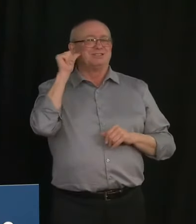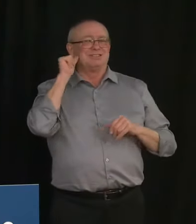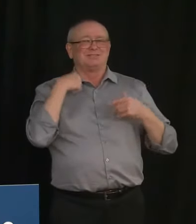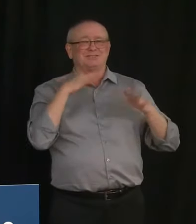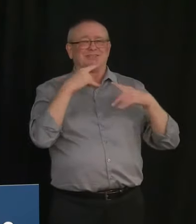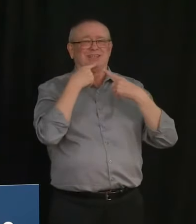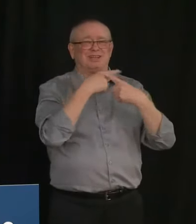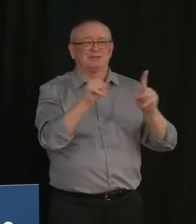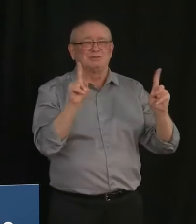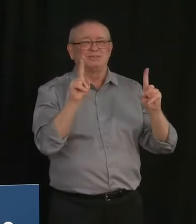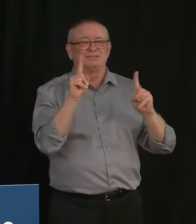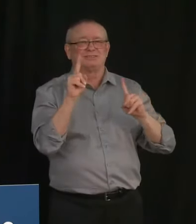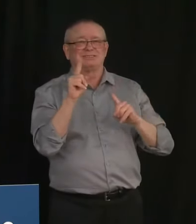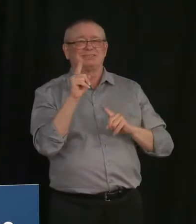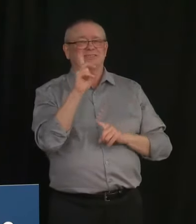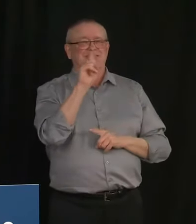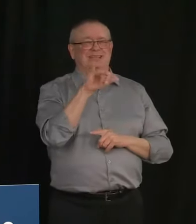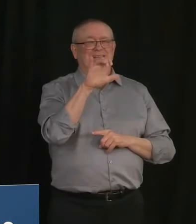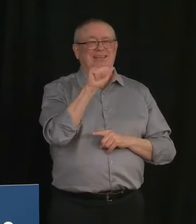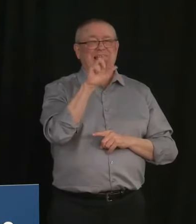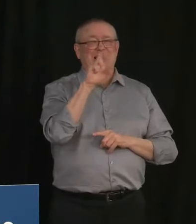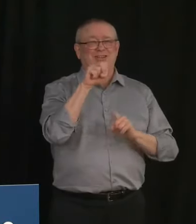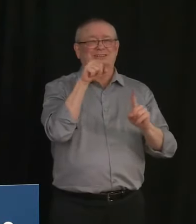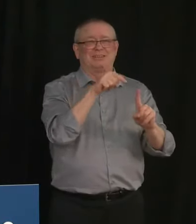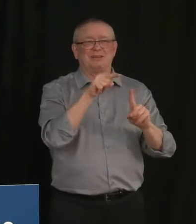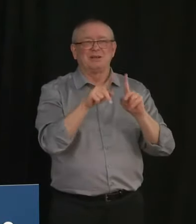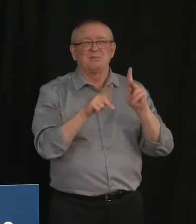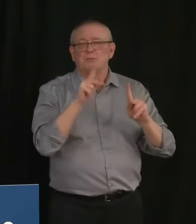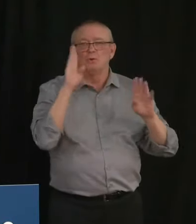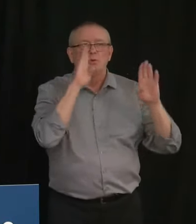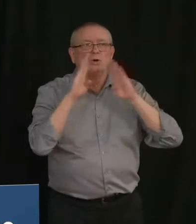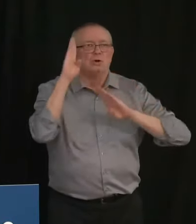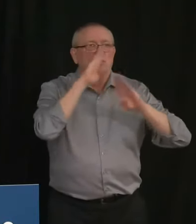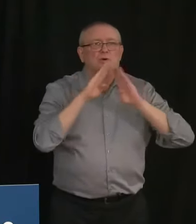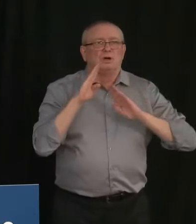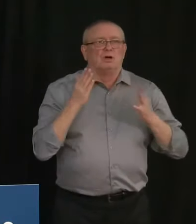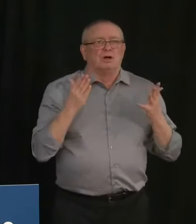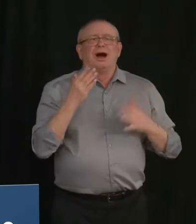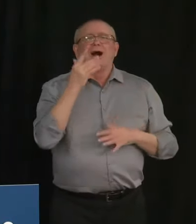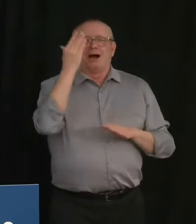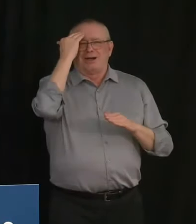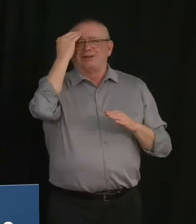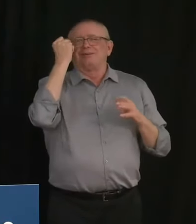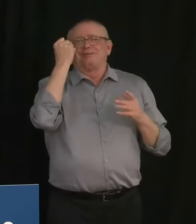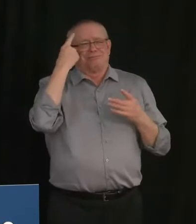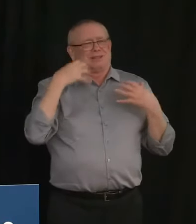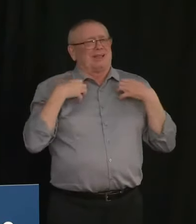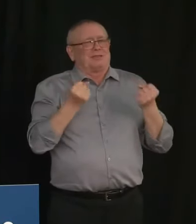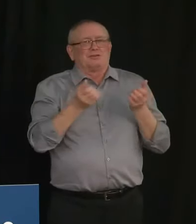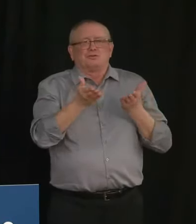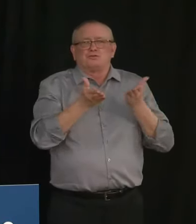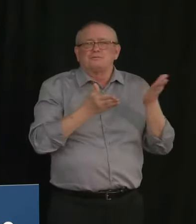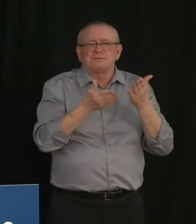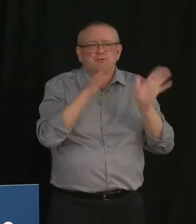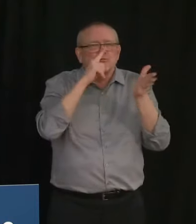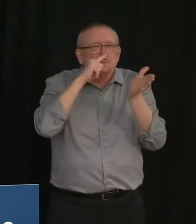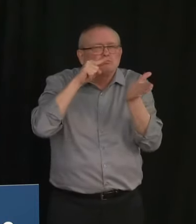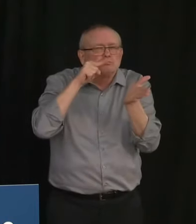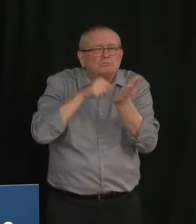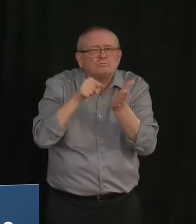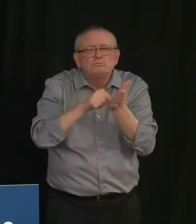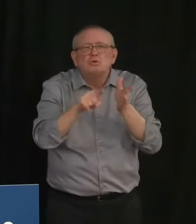Health officials continue to reach out to all families and staff affected by this outbreak to ensure that everyone has the supports they need